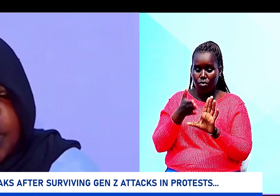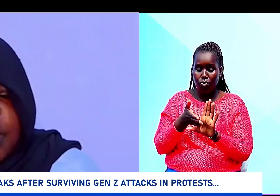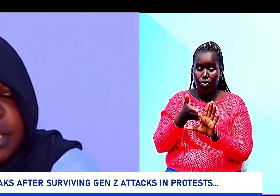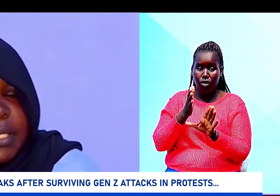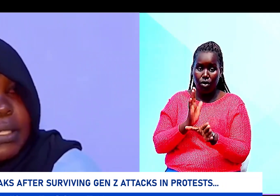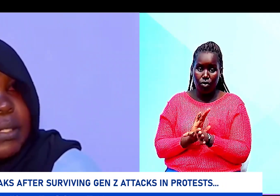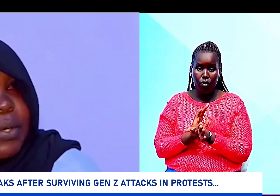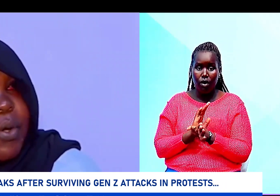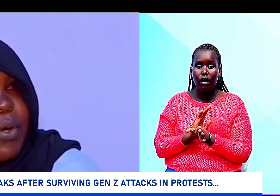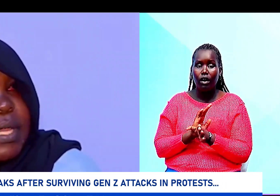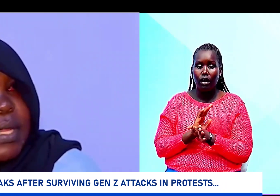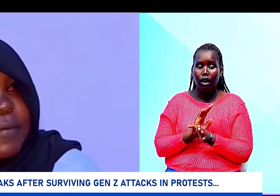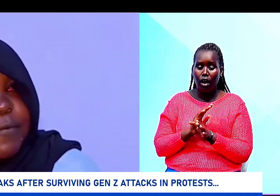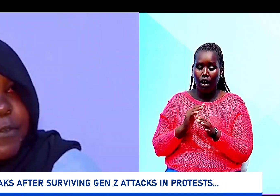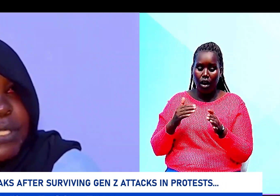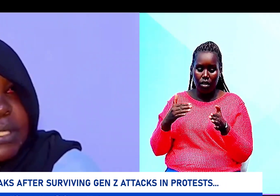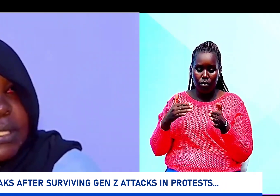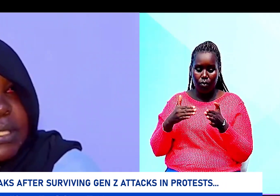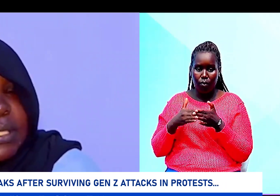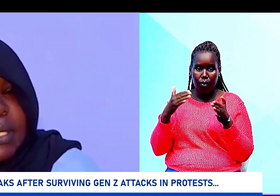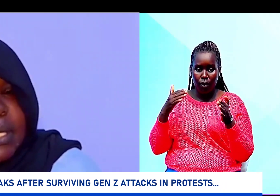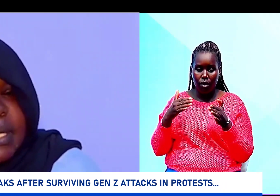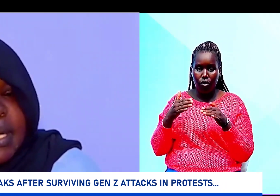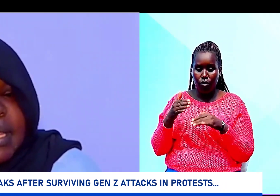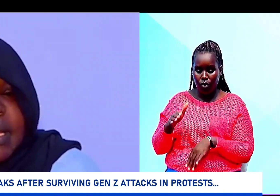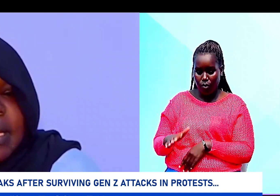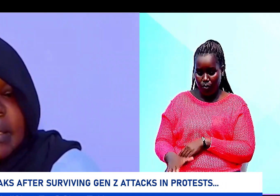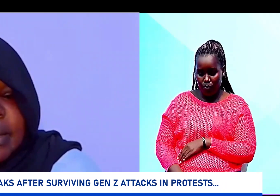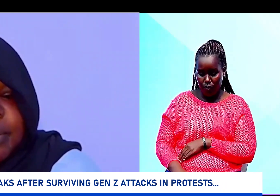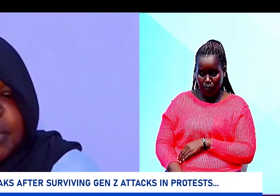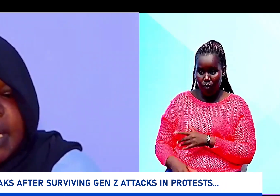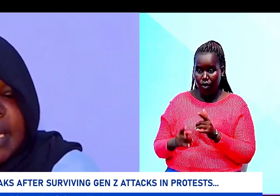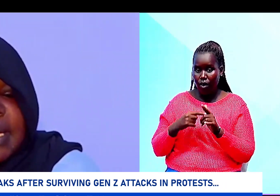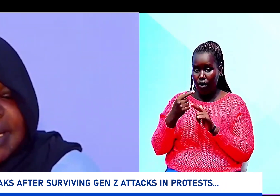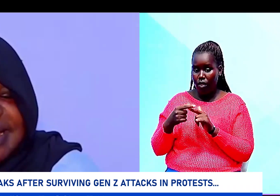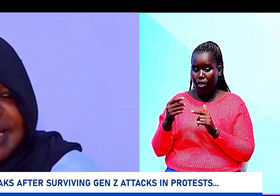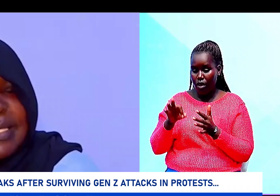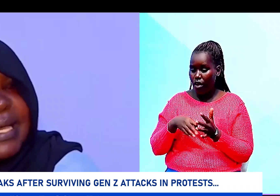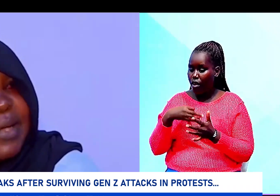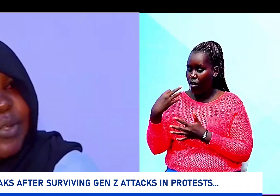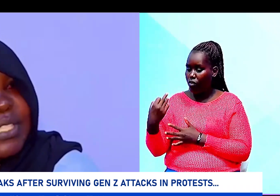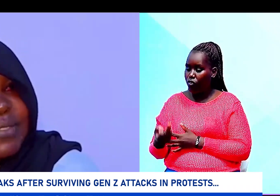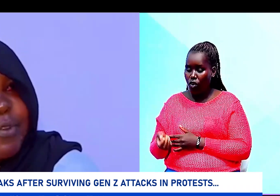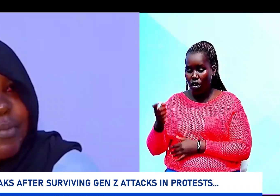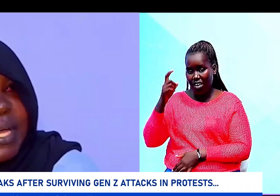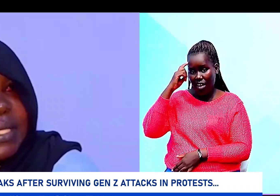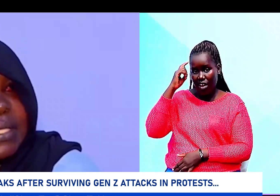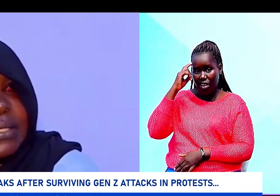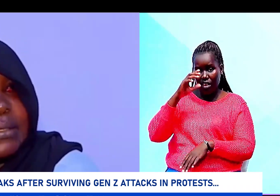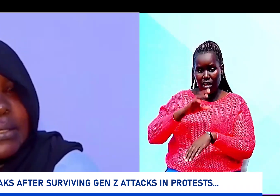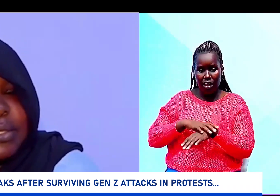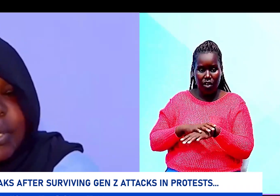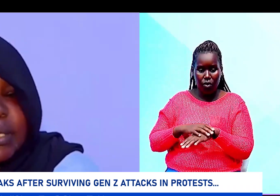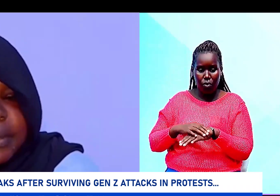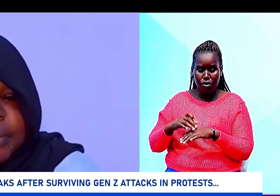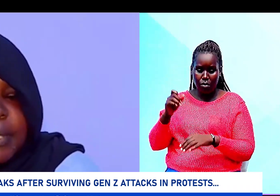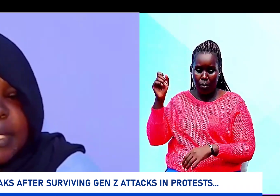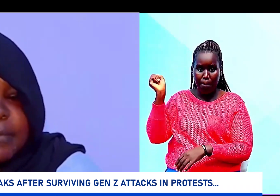got hit on the foot, and then I stumbled, and then I think I got hit from behind, so I stumbled and